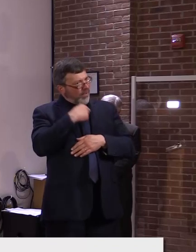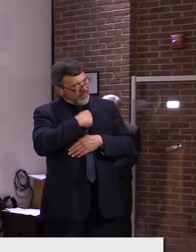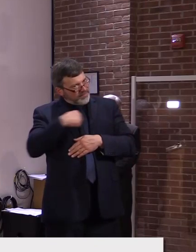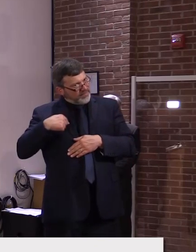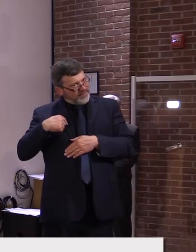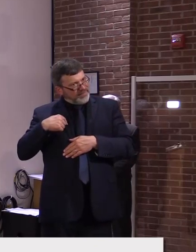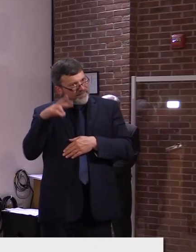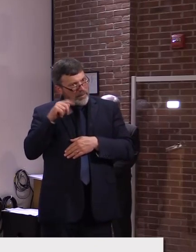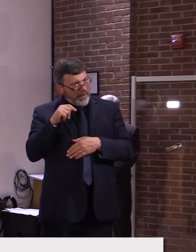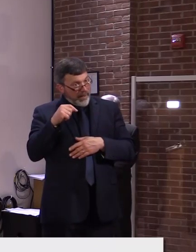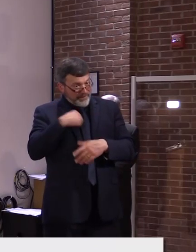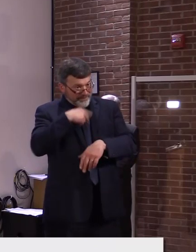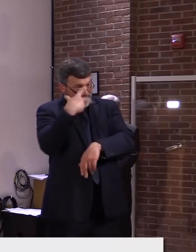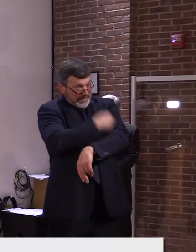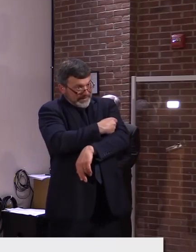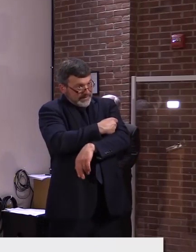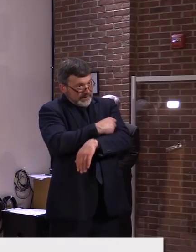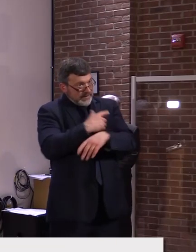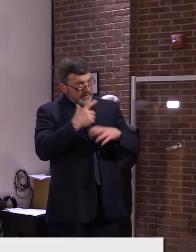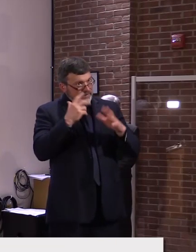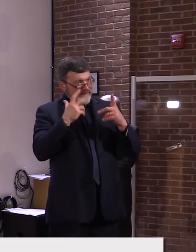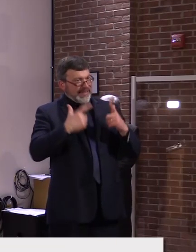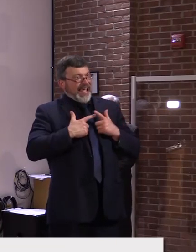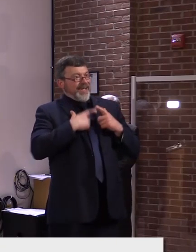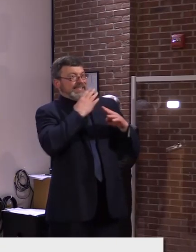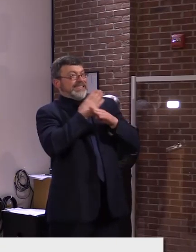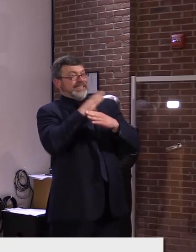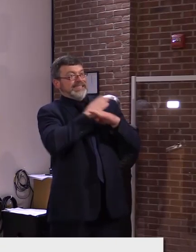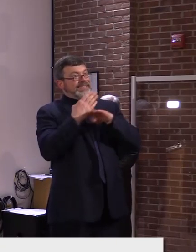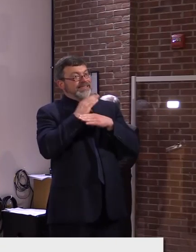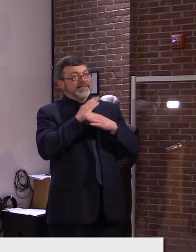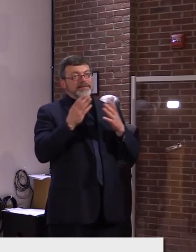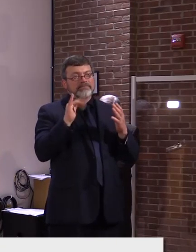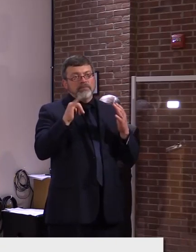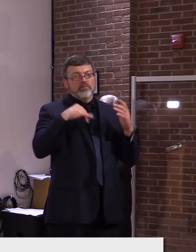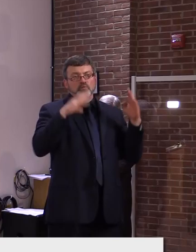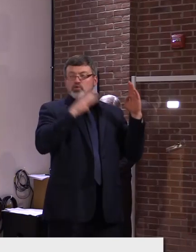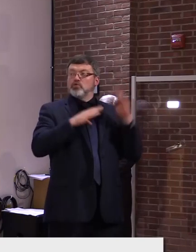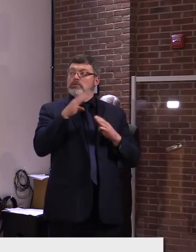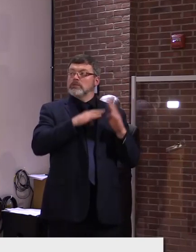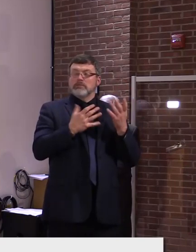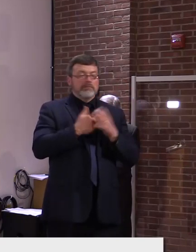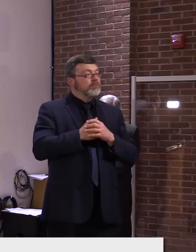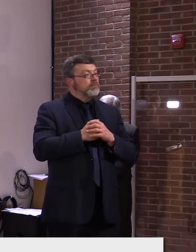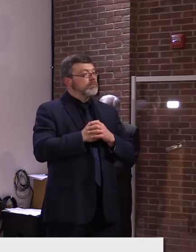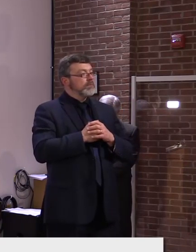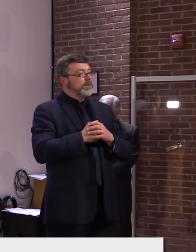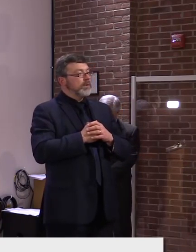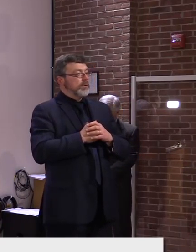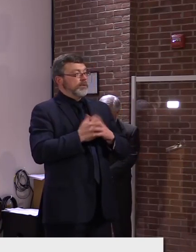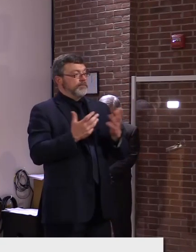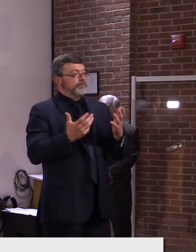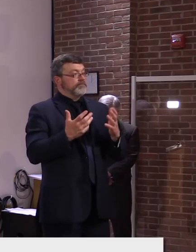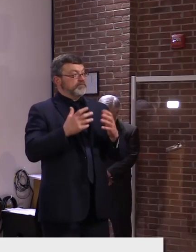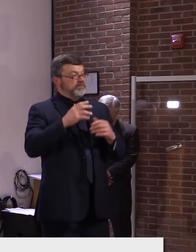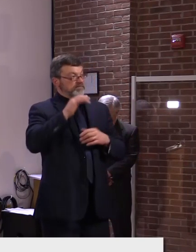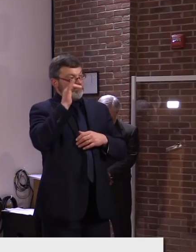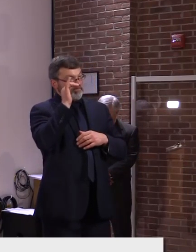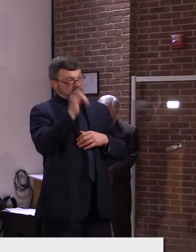strains, like this new one I'm commenting on, can develop. And a variant developing in India might as